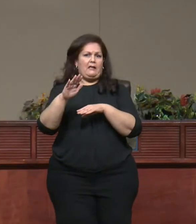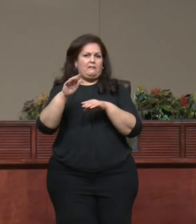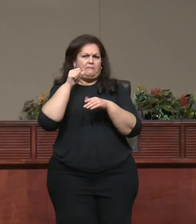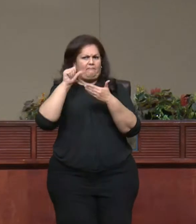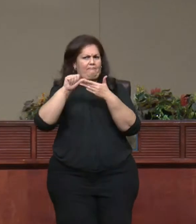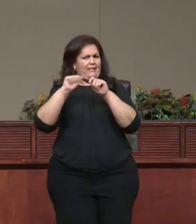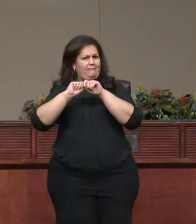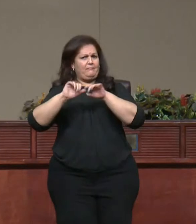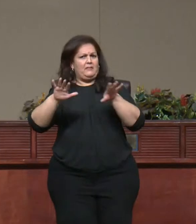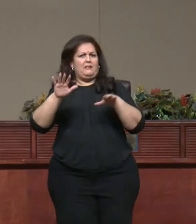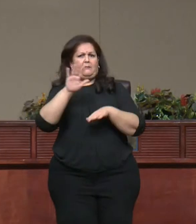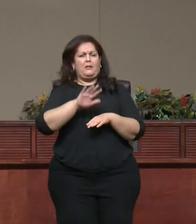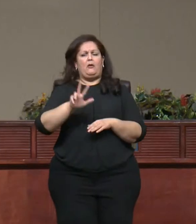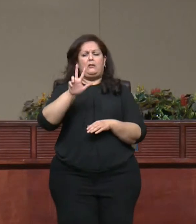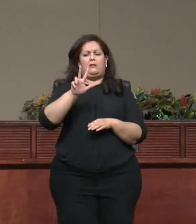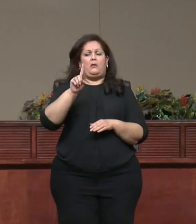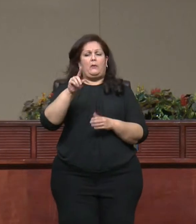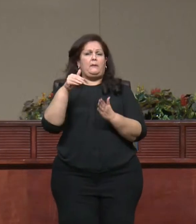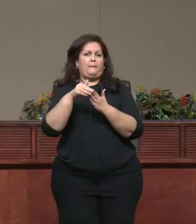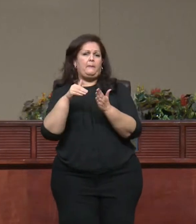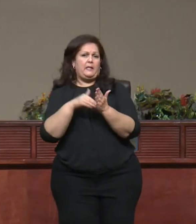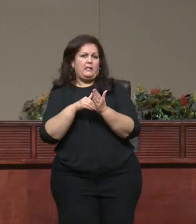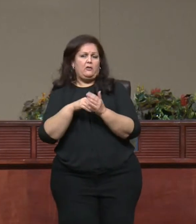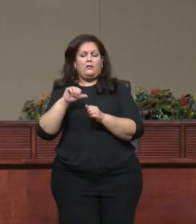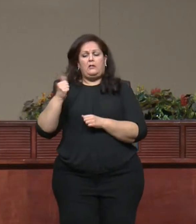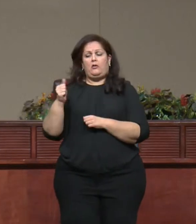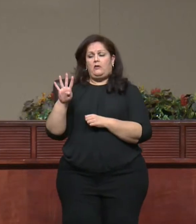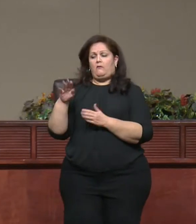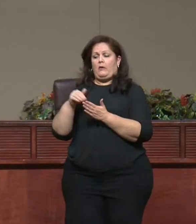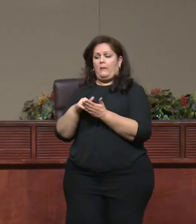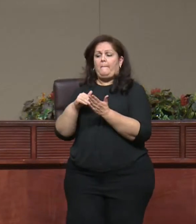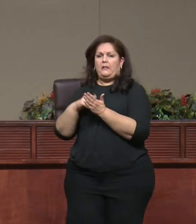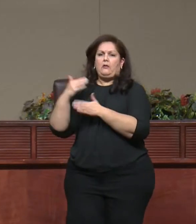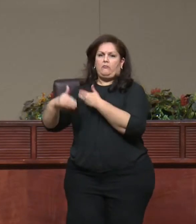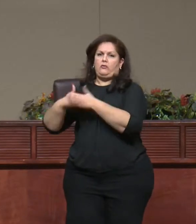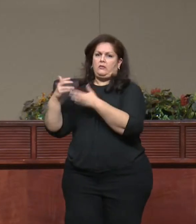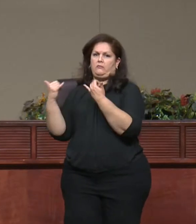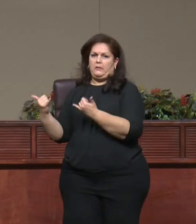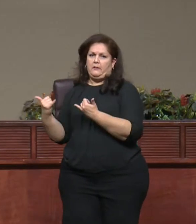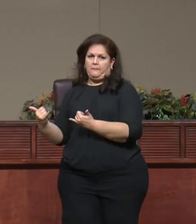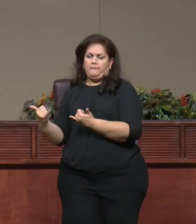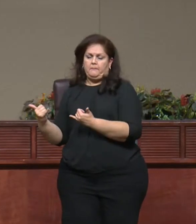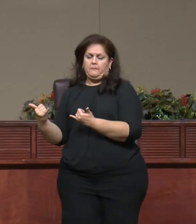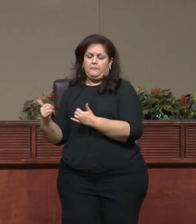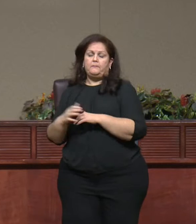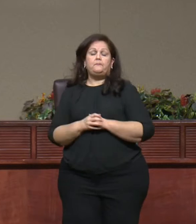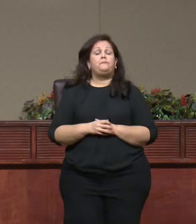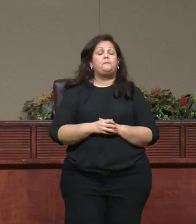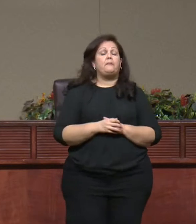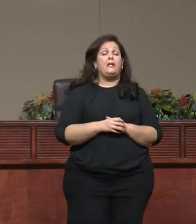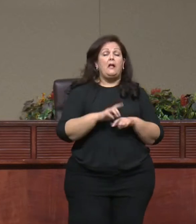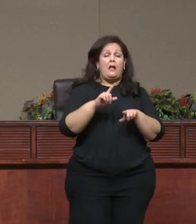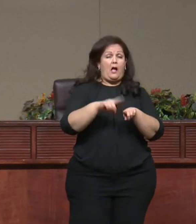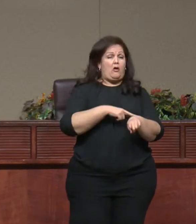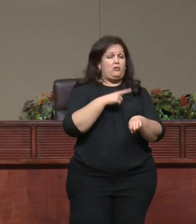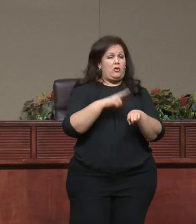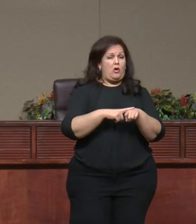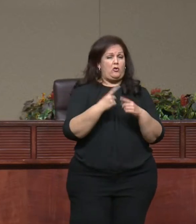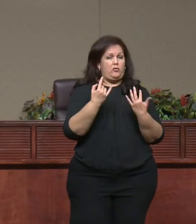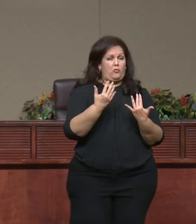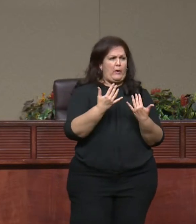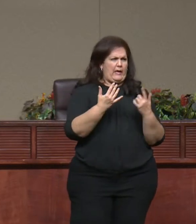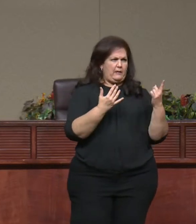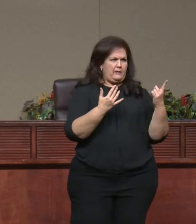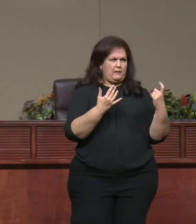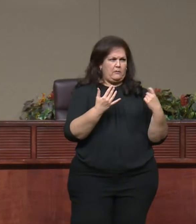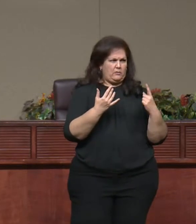for approximately $31 million, and the other $4 million is already in process. In terms of wait time, which I believe was the